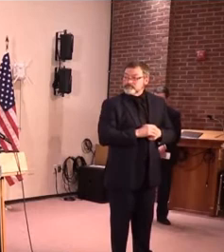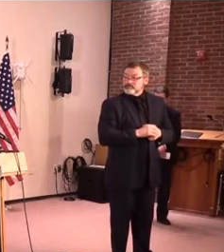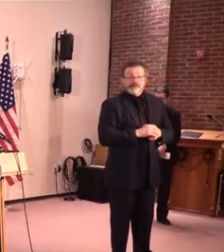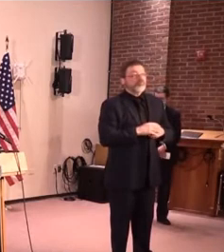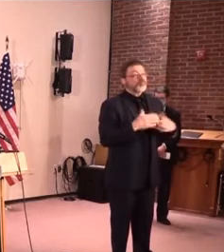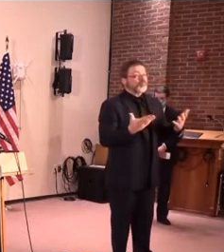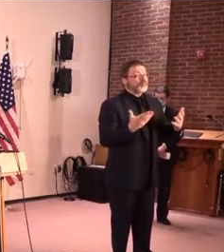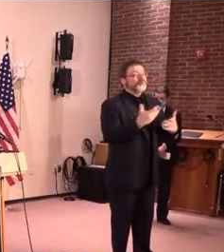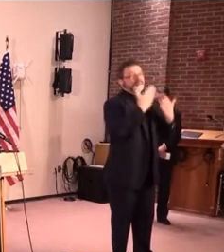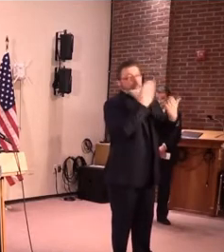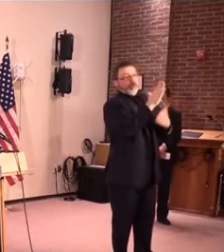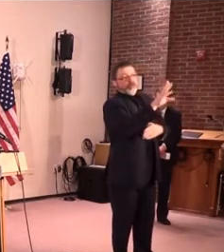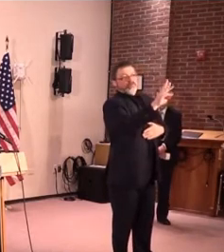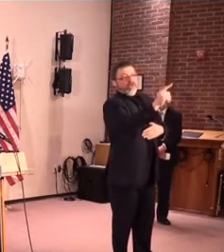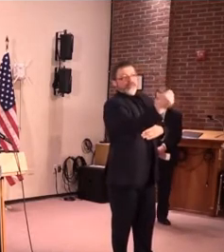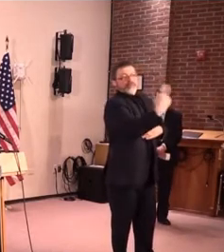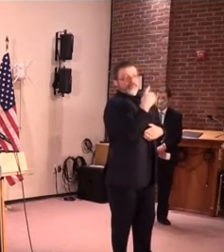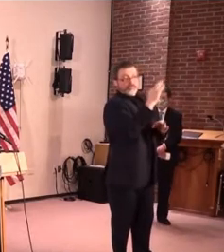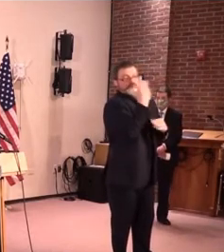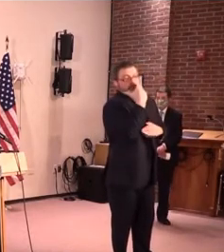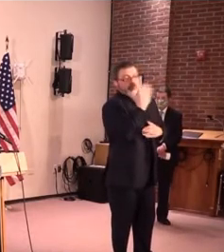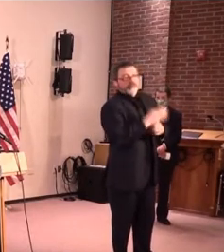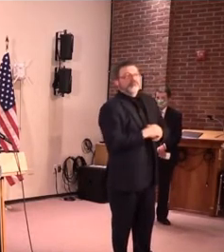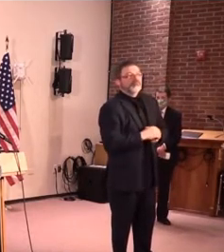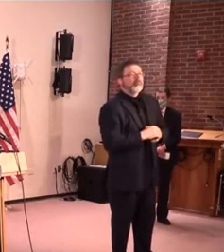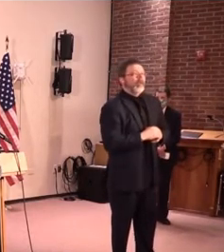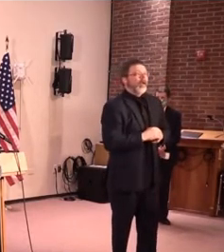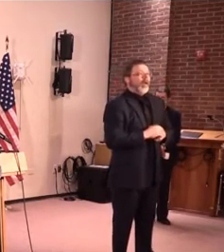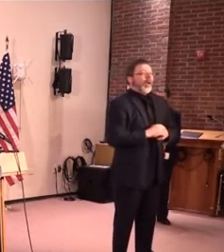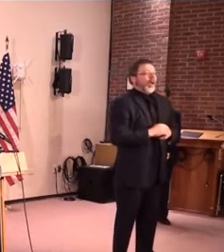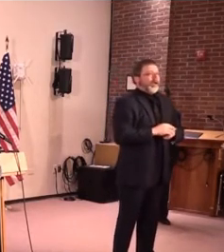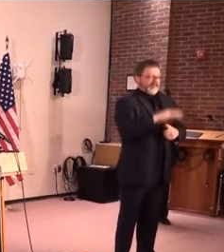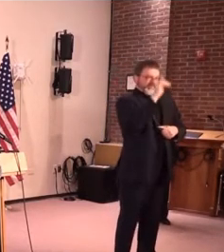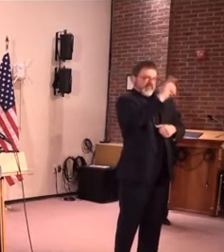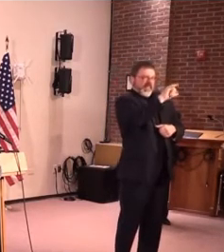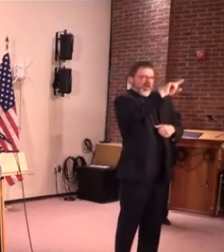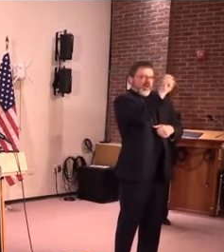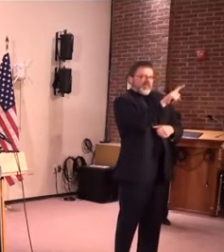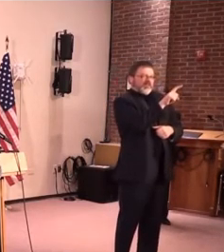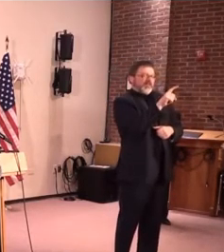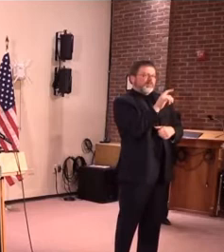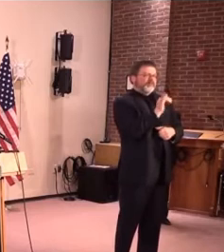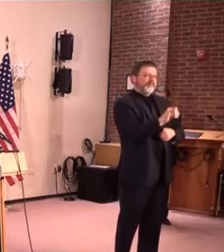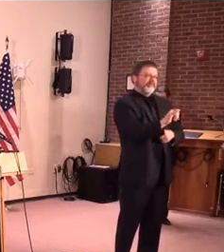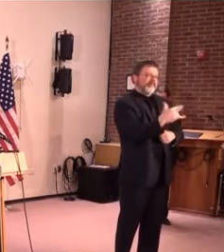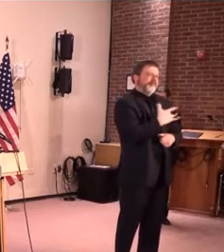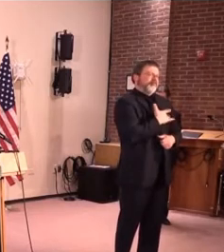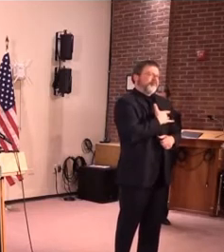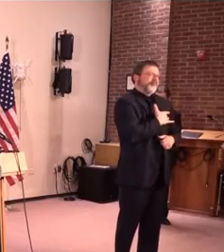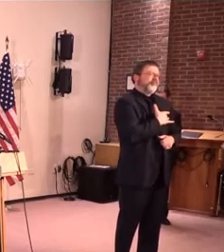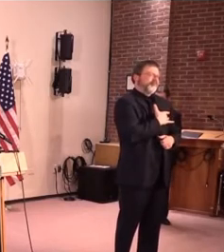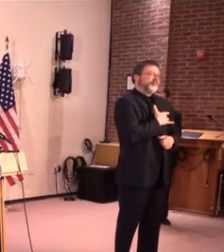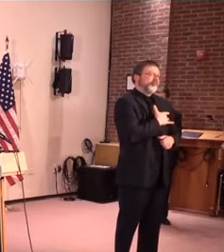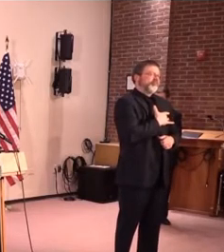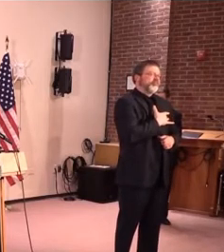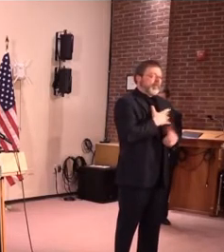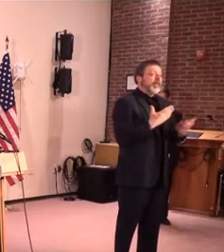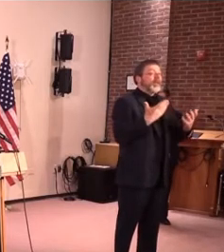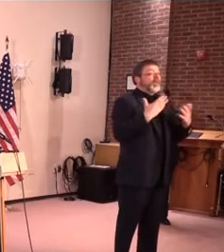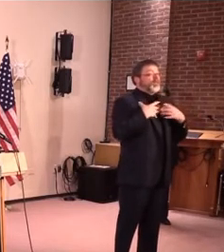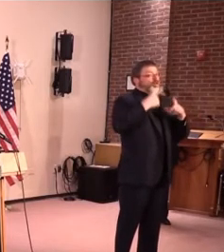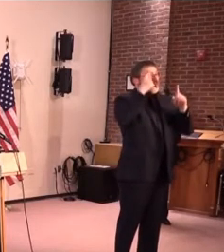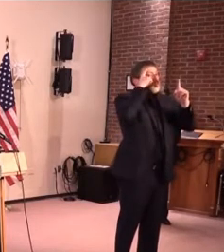Thank you, Calvin, for the question. You know, this is really difficult. You know, it is not our goal to box anyone out from these opportunities. So